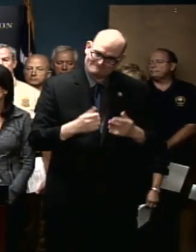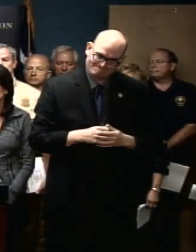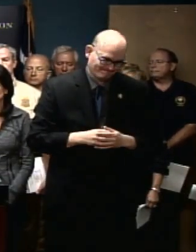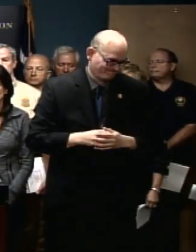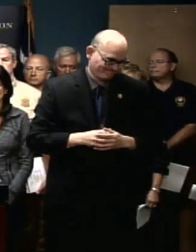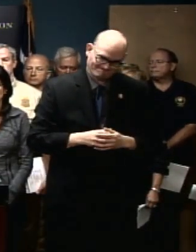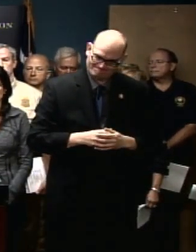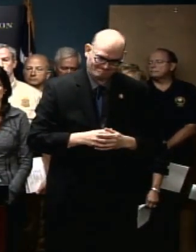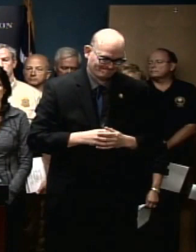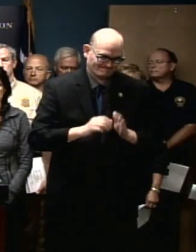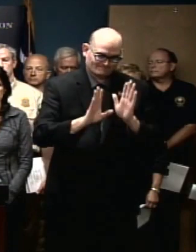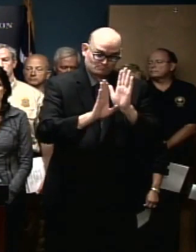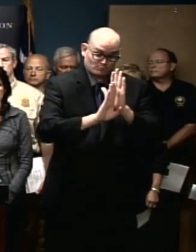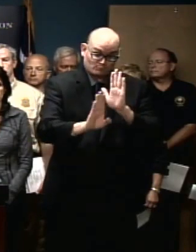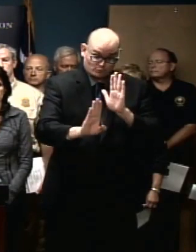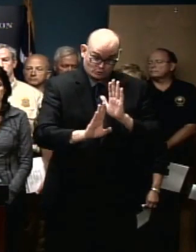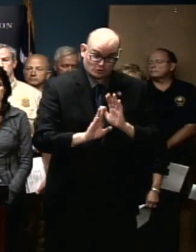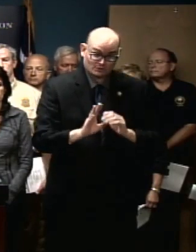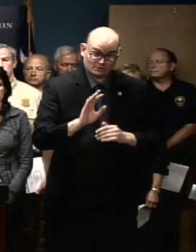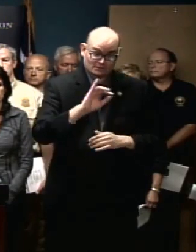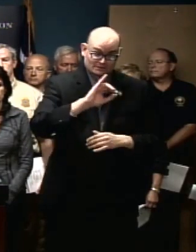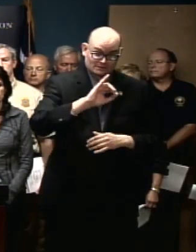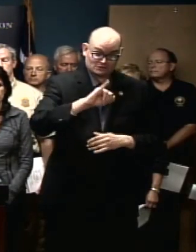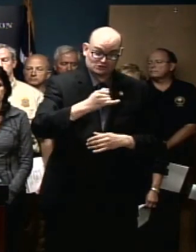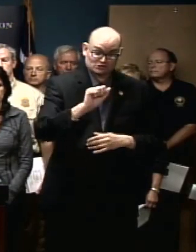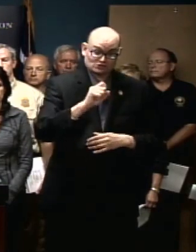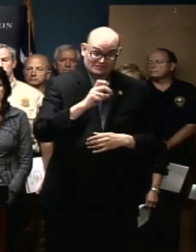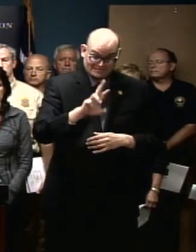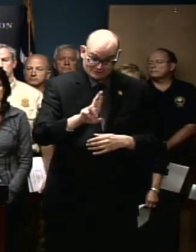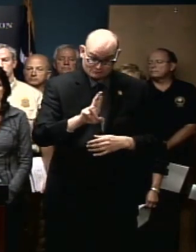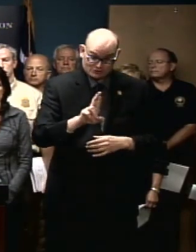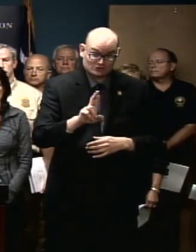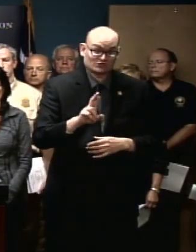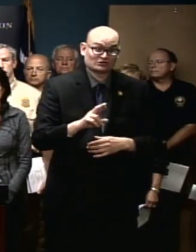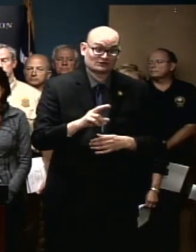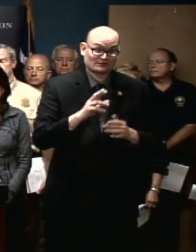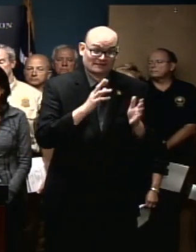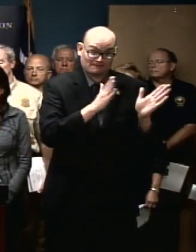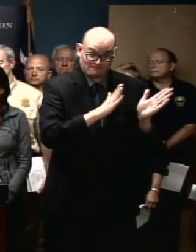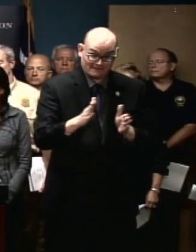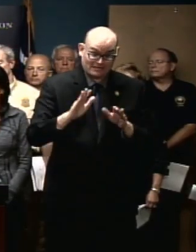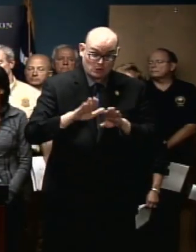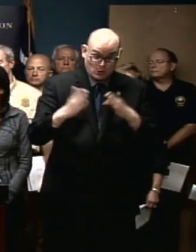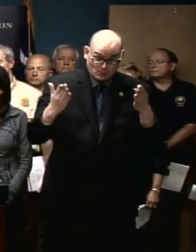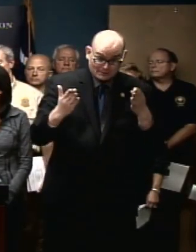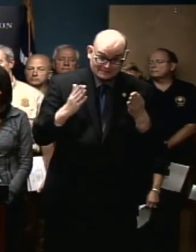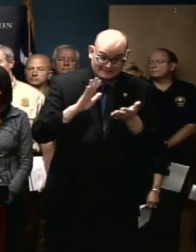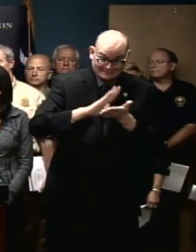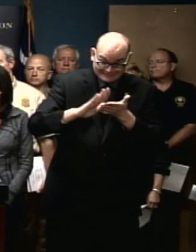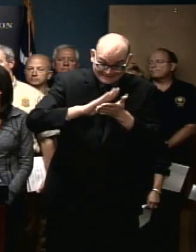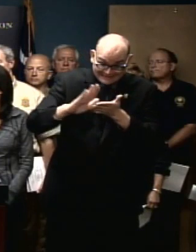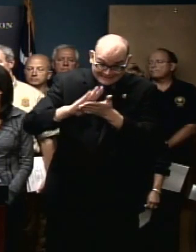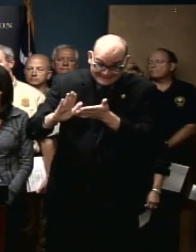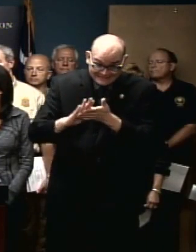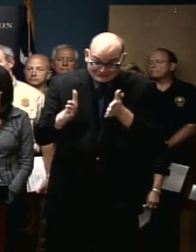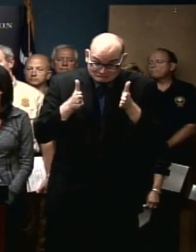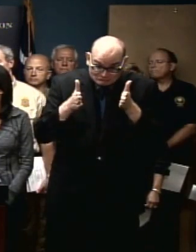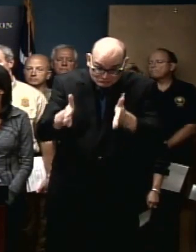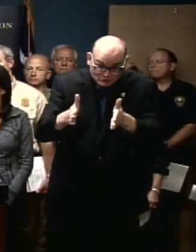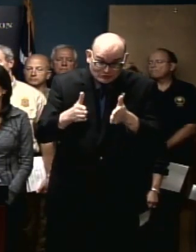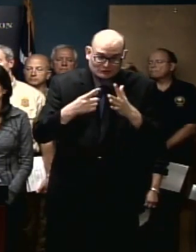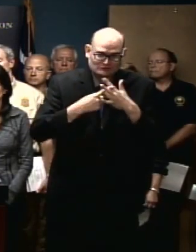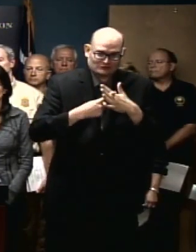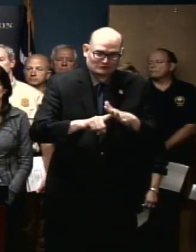Beaufort and Jasper area, our plan for reentry as far as road clearing operations is we will begin at I-95